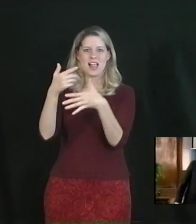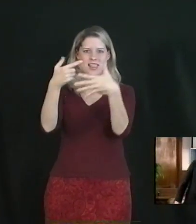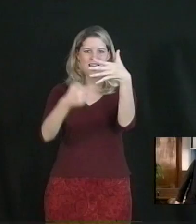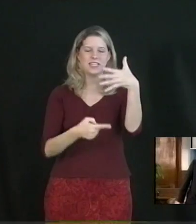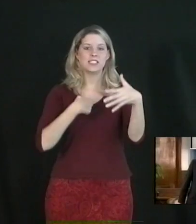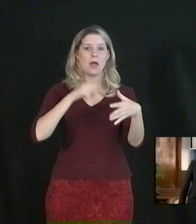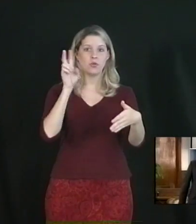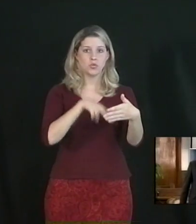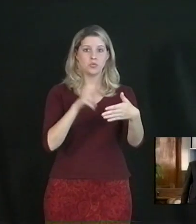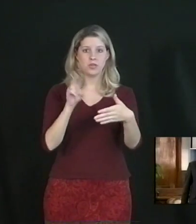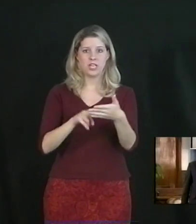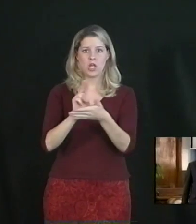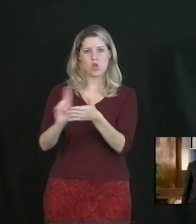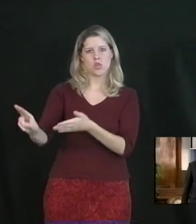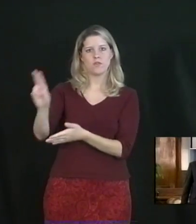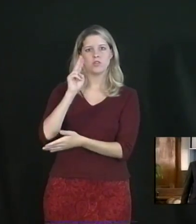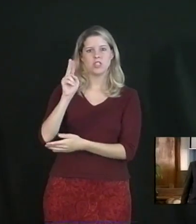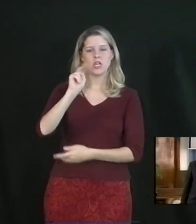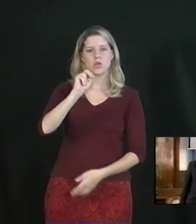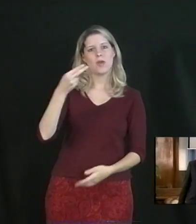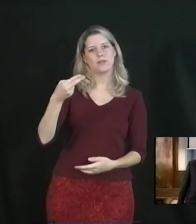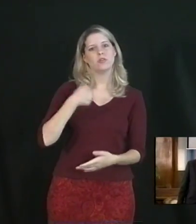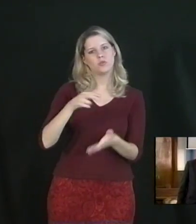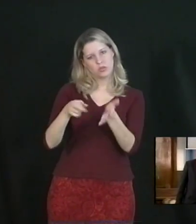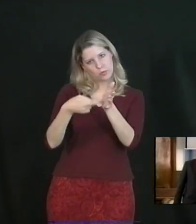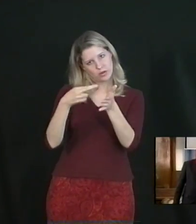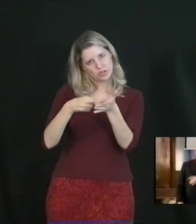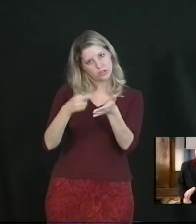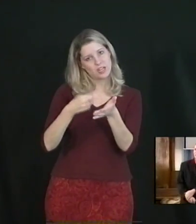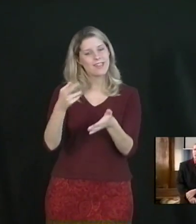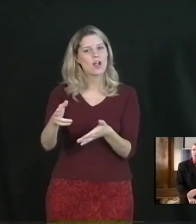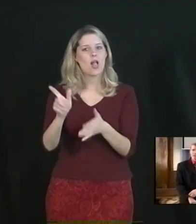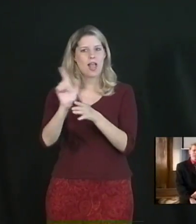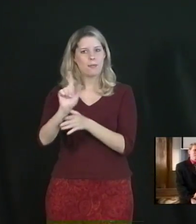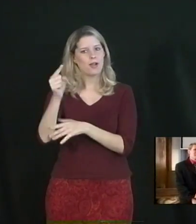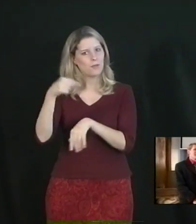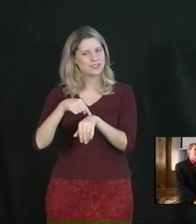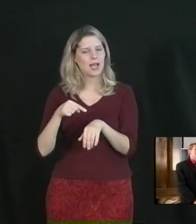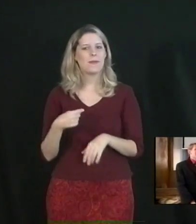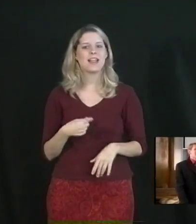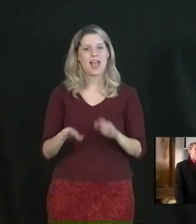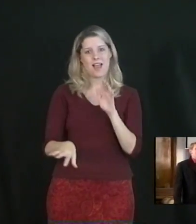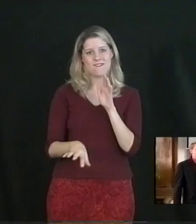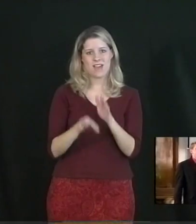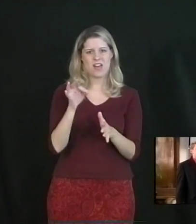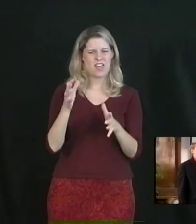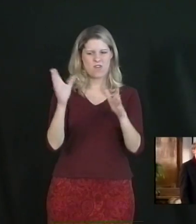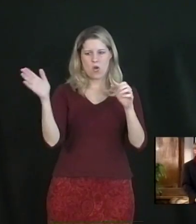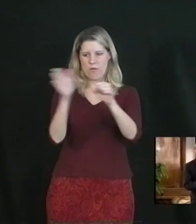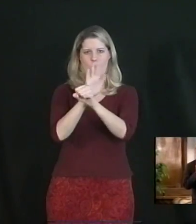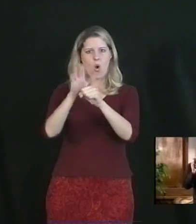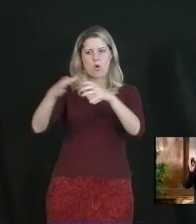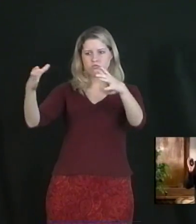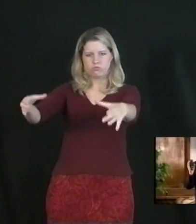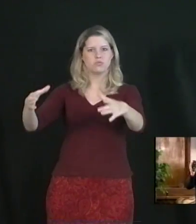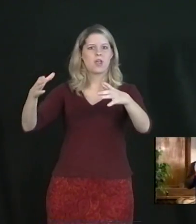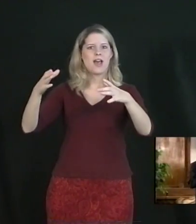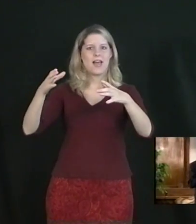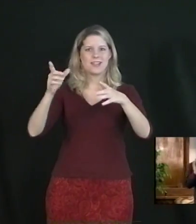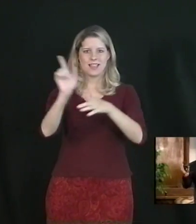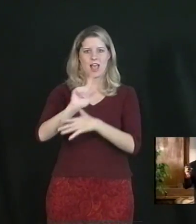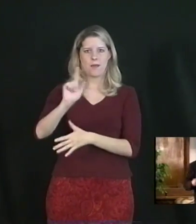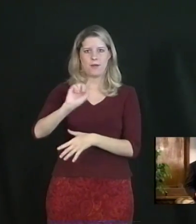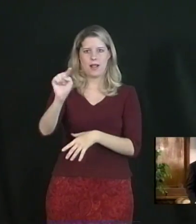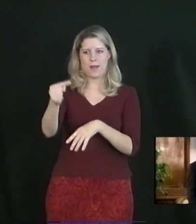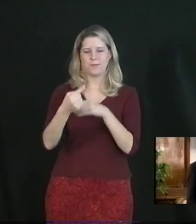in Keene State University, New Hampshire. I was doing some research in their library there one time, and I found they got a whole section of the library